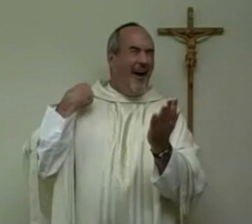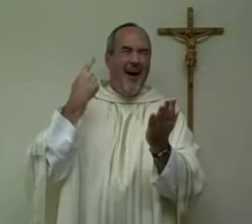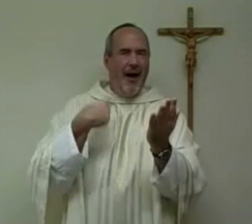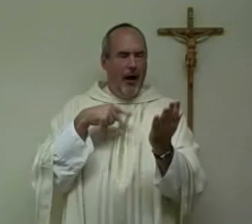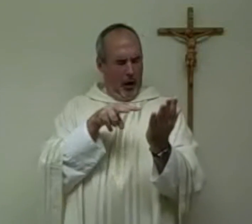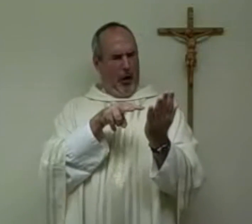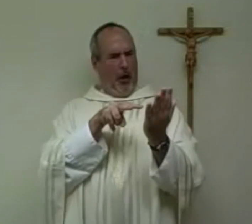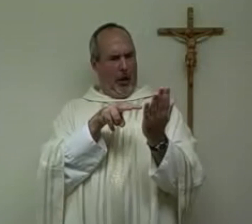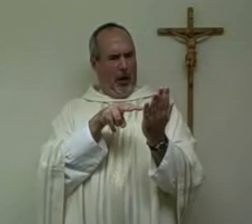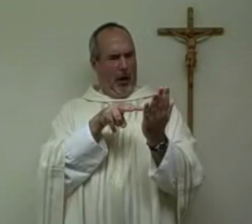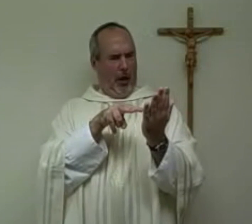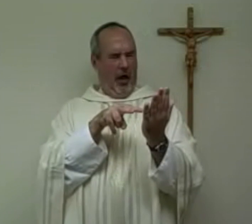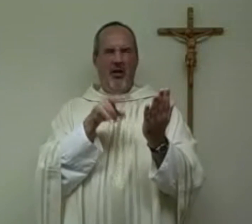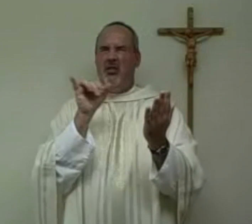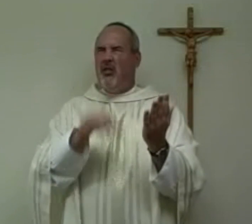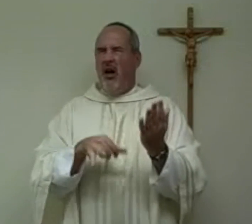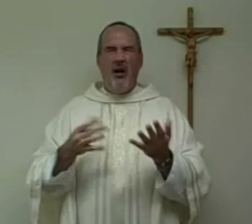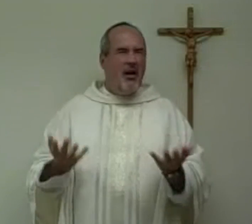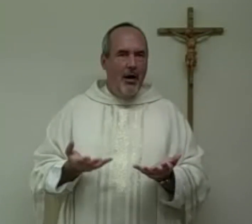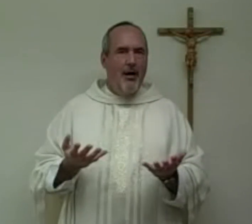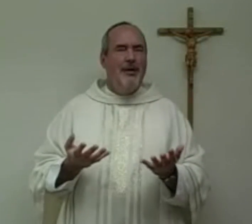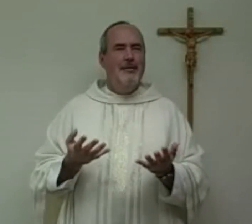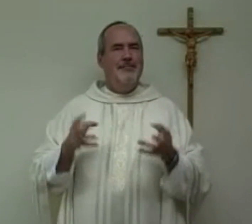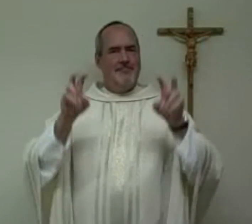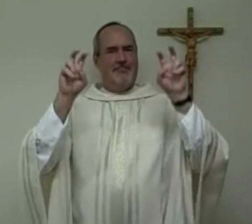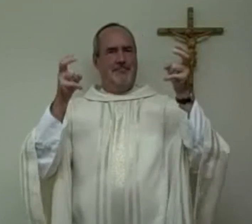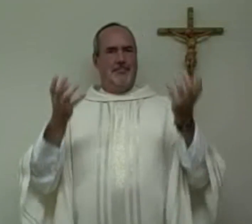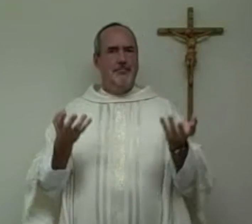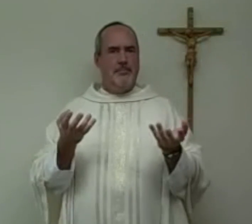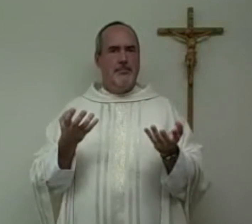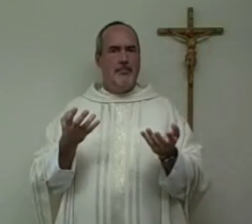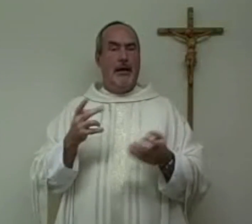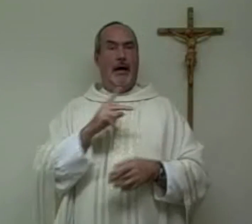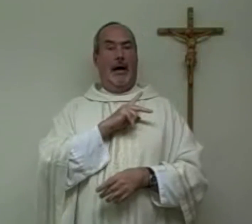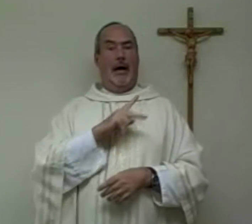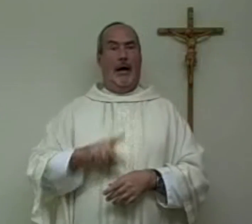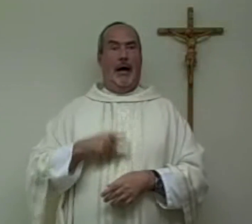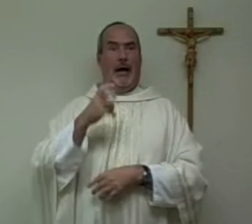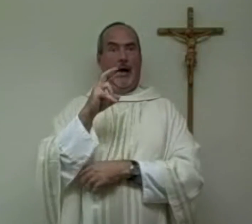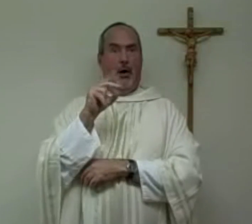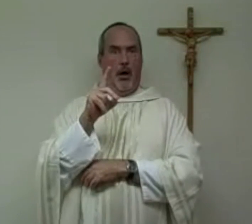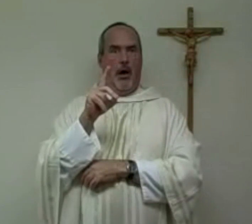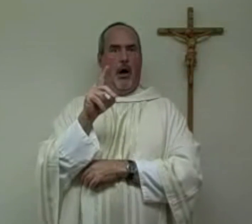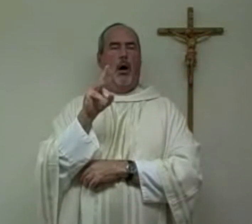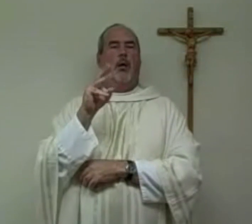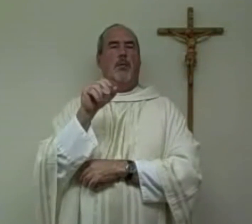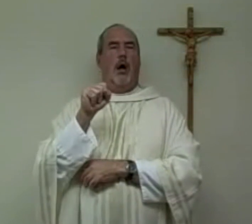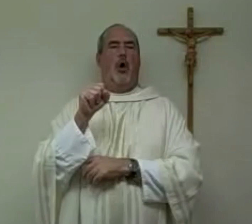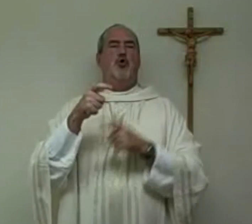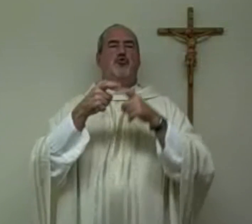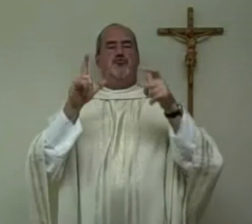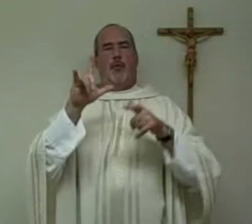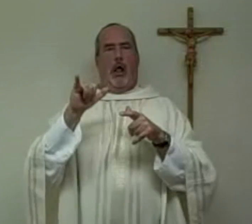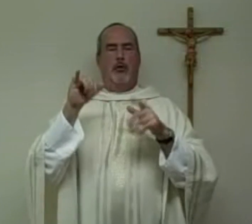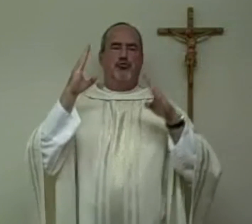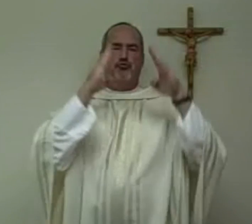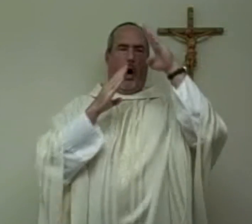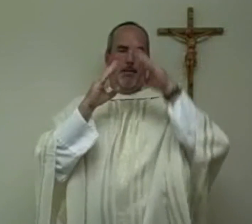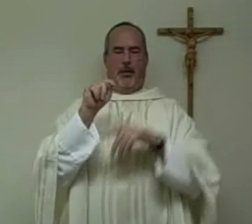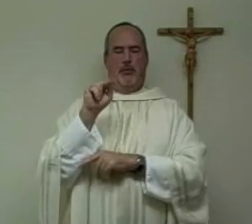sentence that I hadn't really noticed but had been there all the time, and it jumped out at me, and that is, King Herod